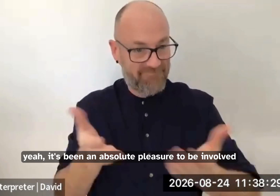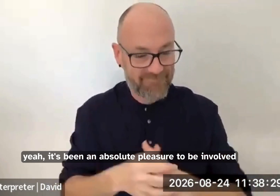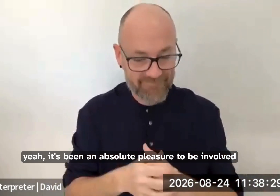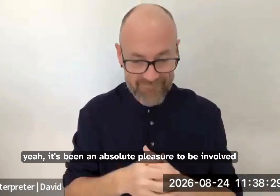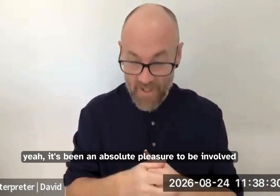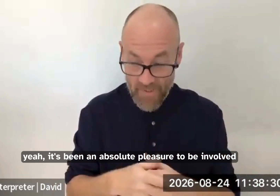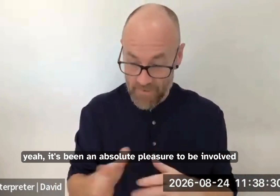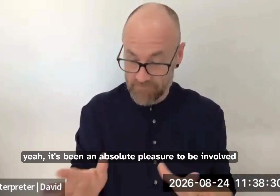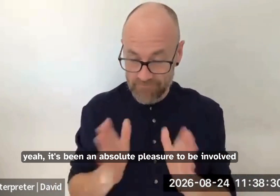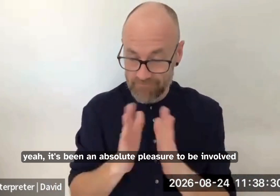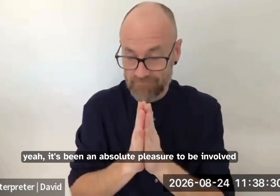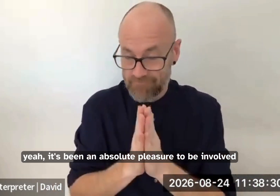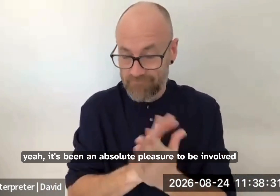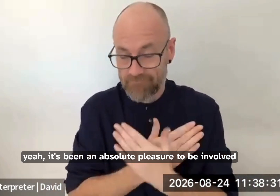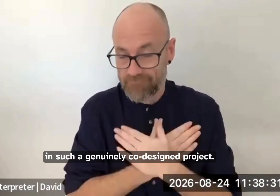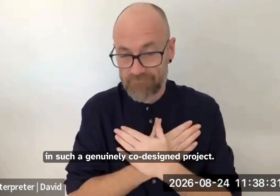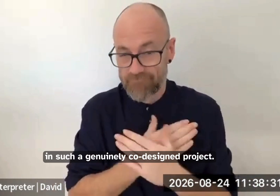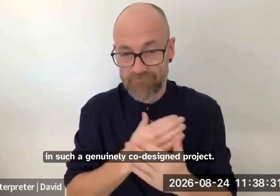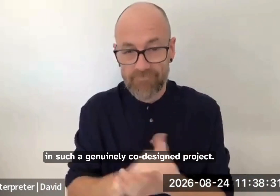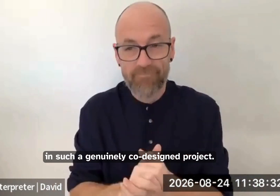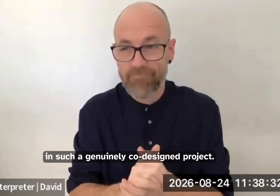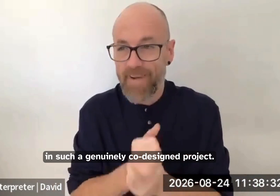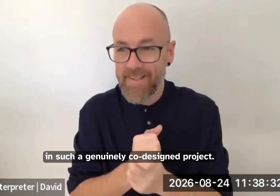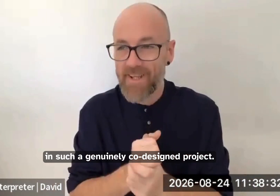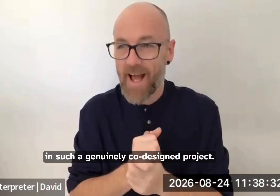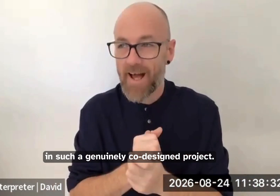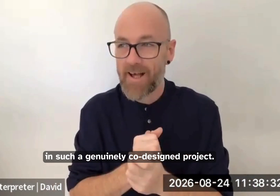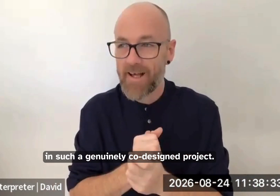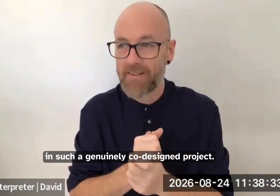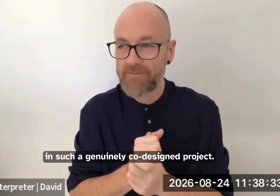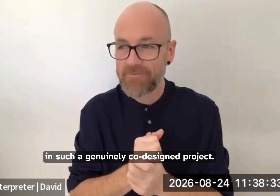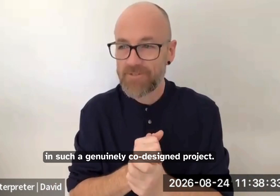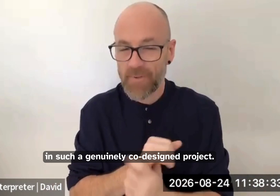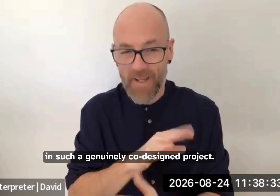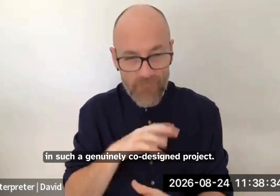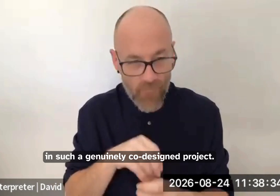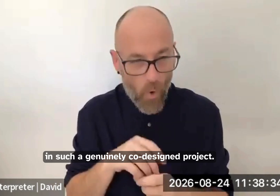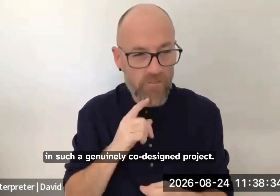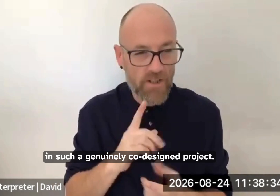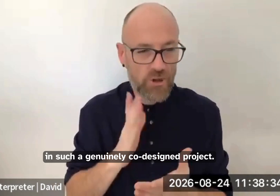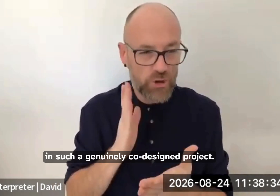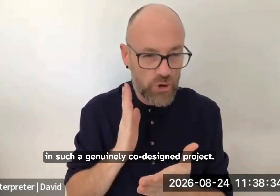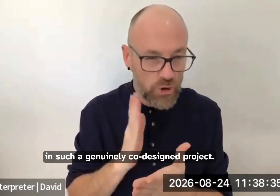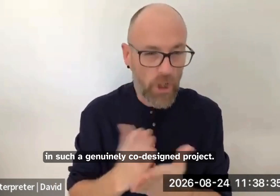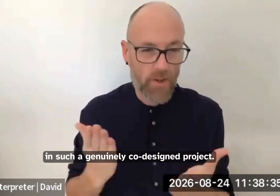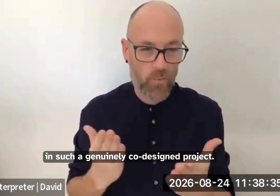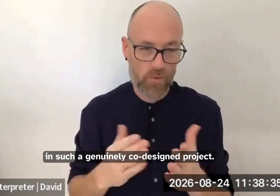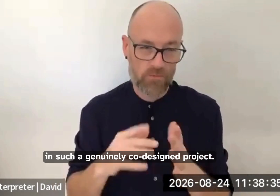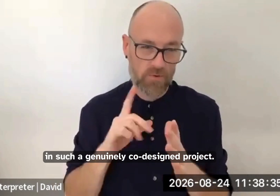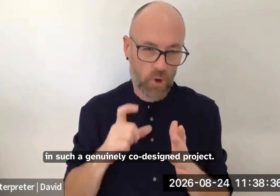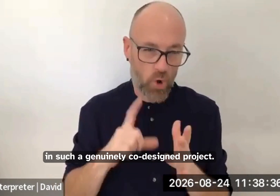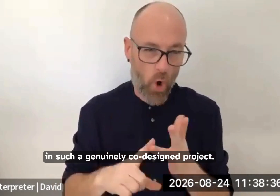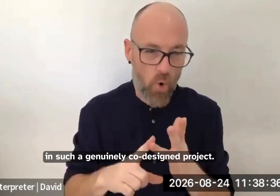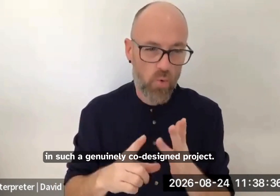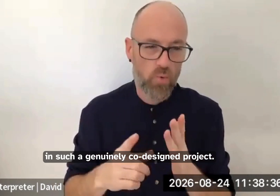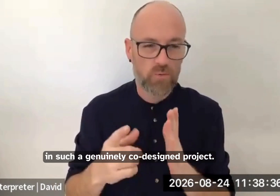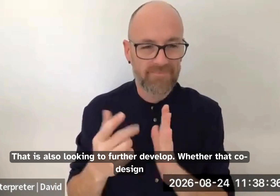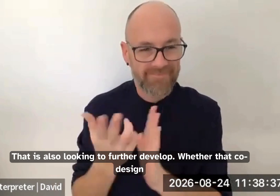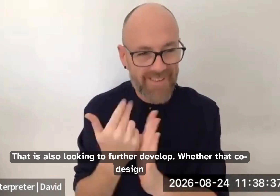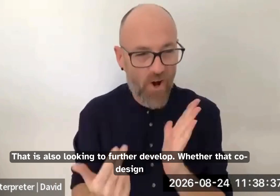it's been an absolute pleasure to be involved in such a genuinely co-designed